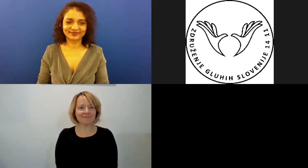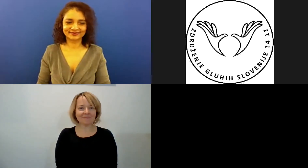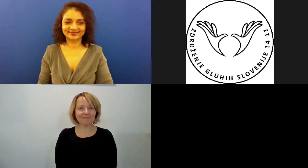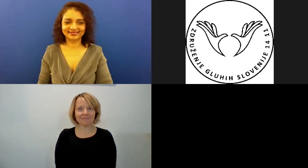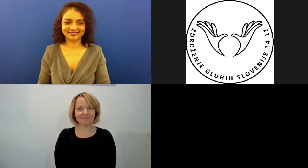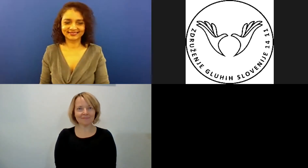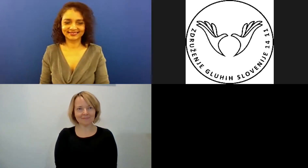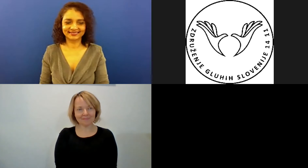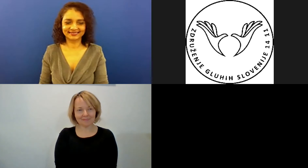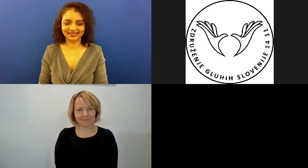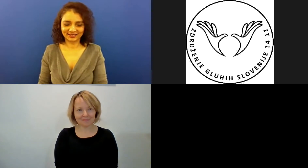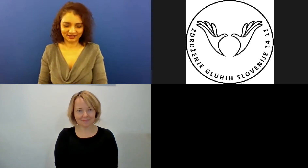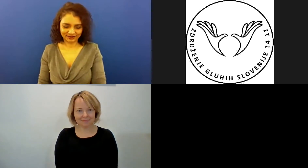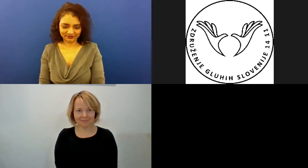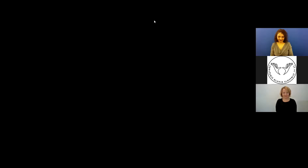Next slide, please.